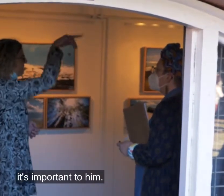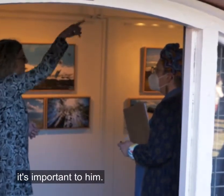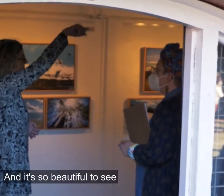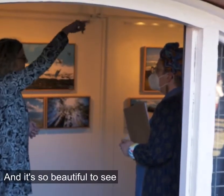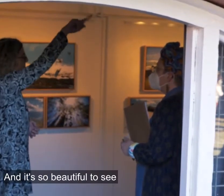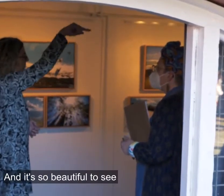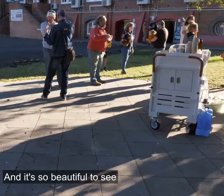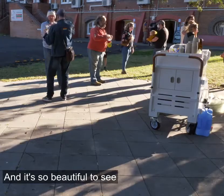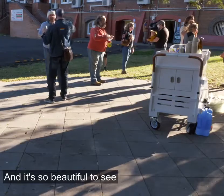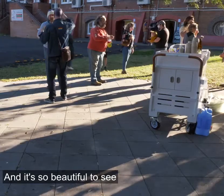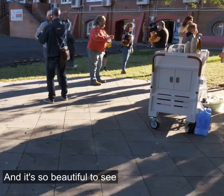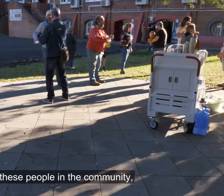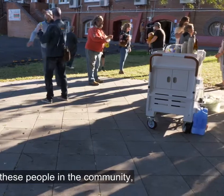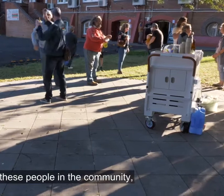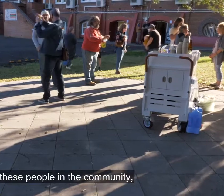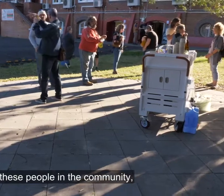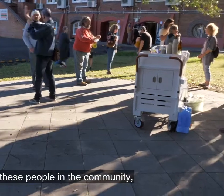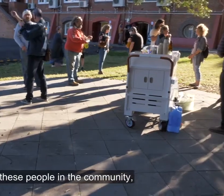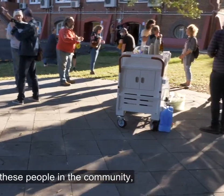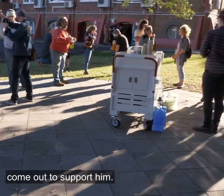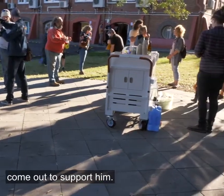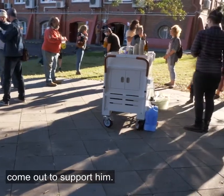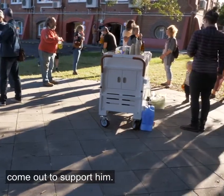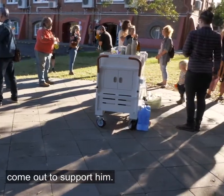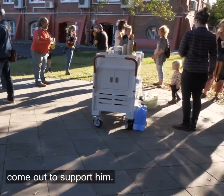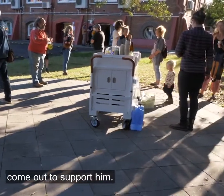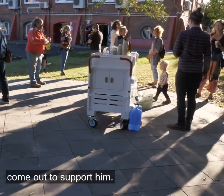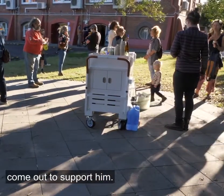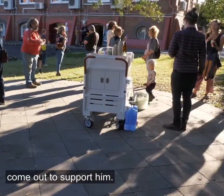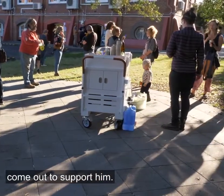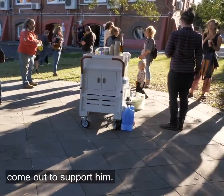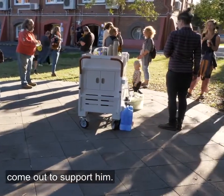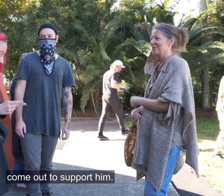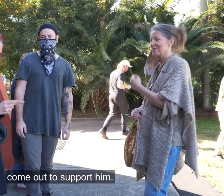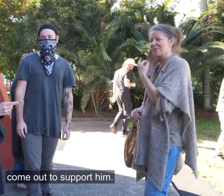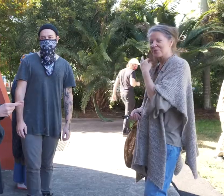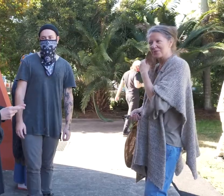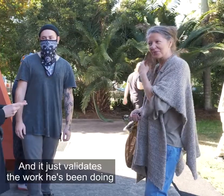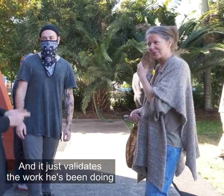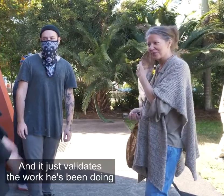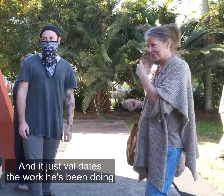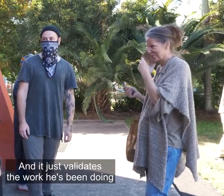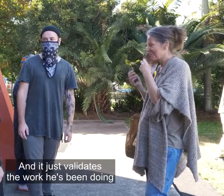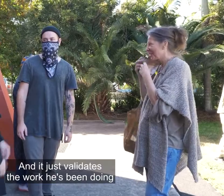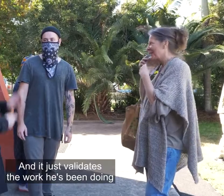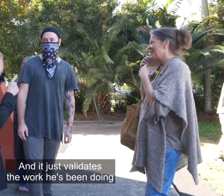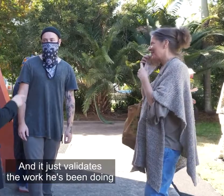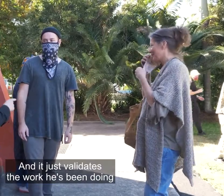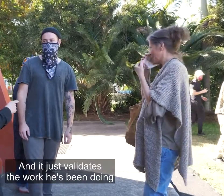him, and it's so beautiful to see all these people in the community come out to support him. And it just validates the